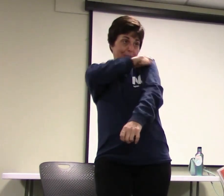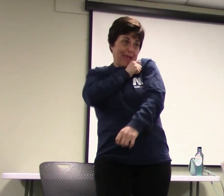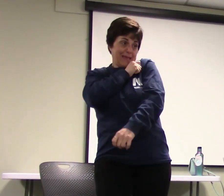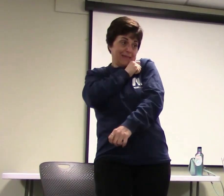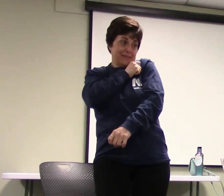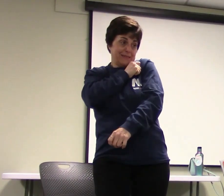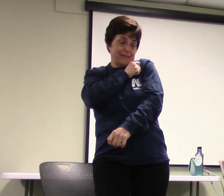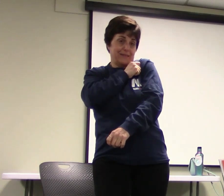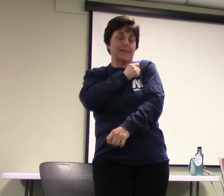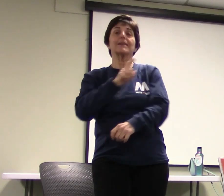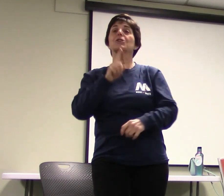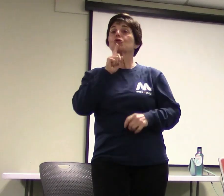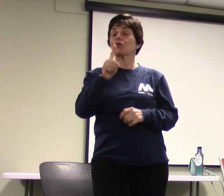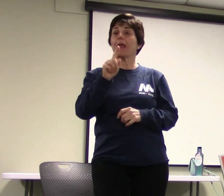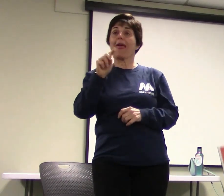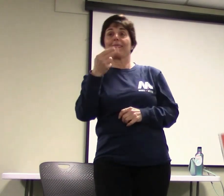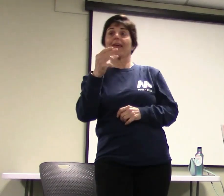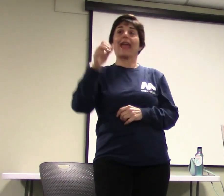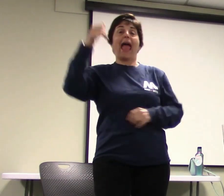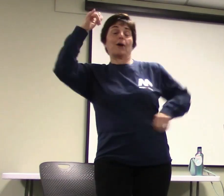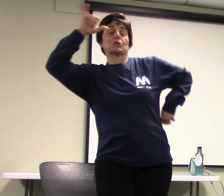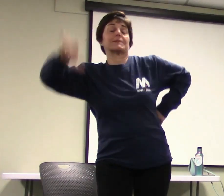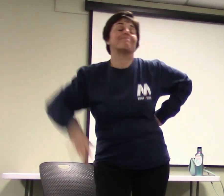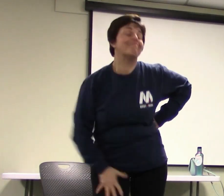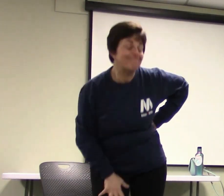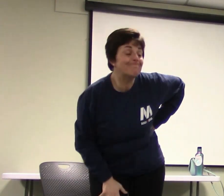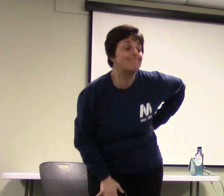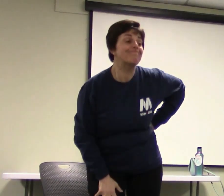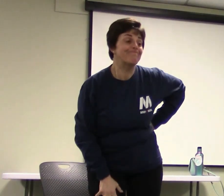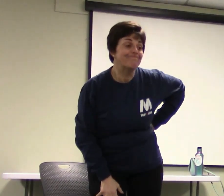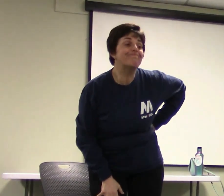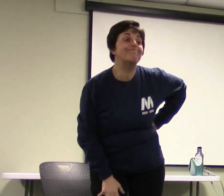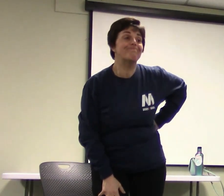blankets. Sincerely, the cows.